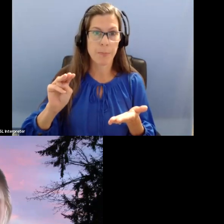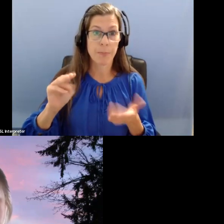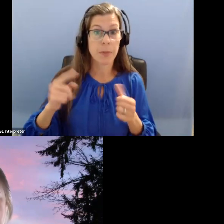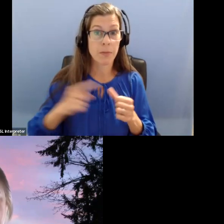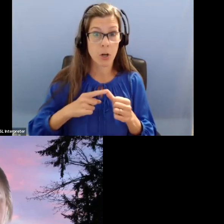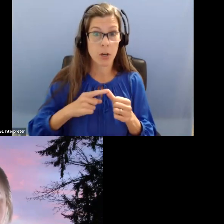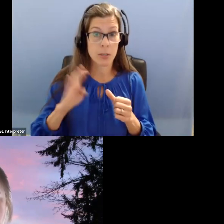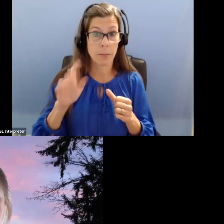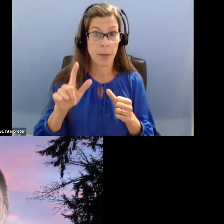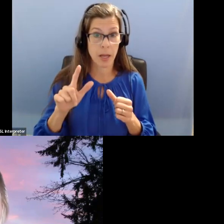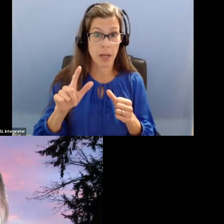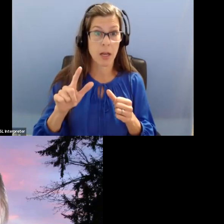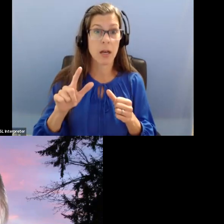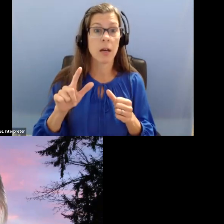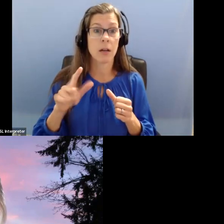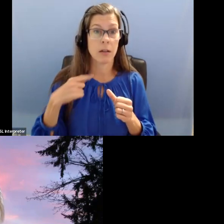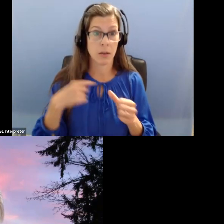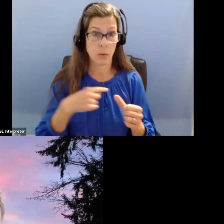bill, I think we were very